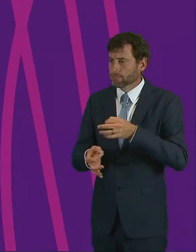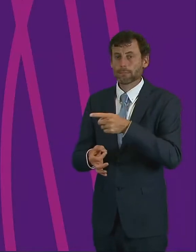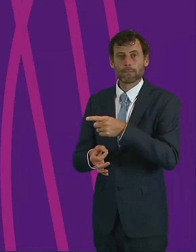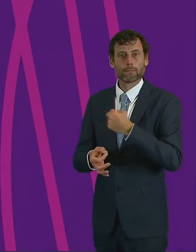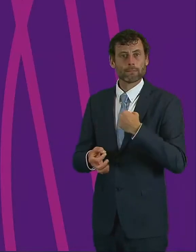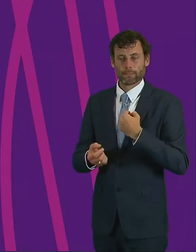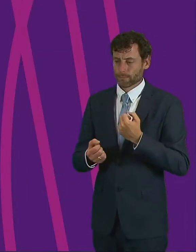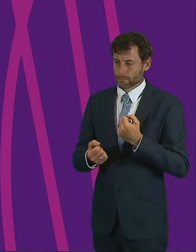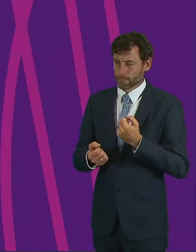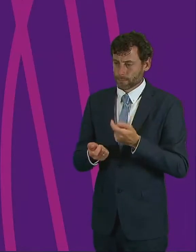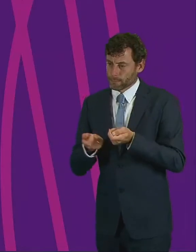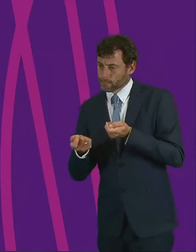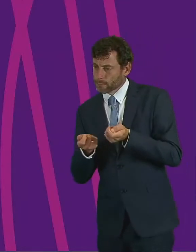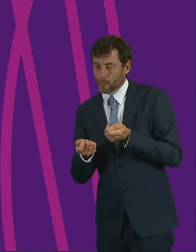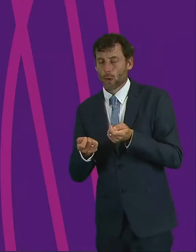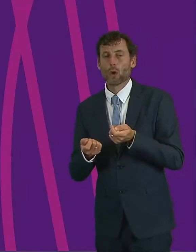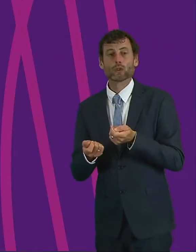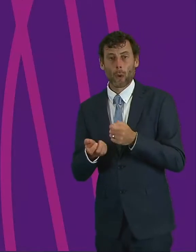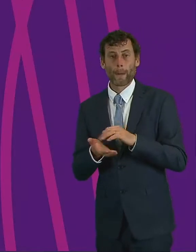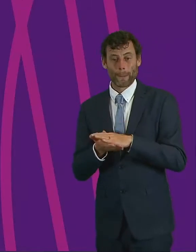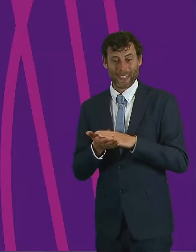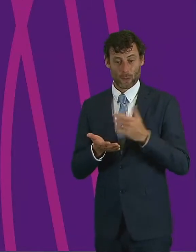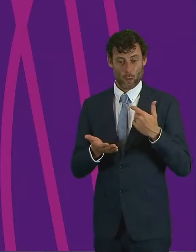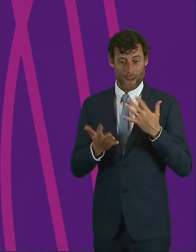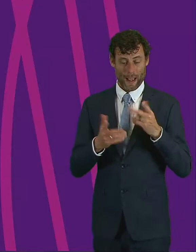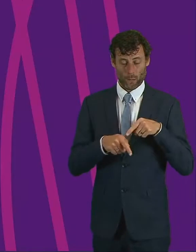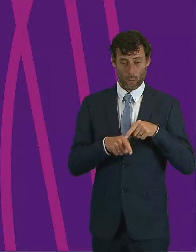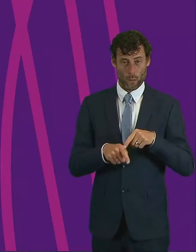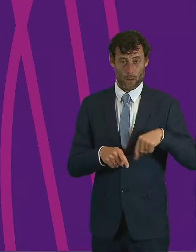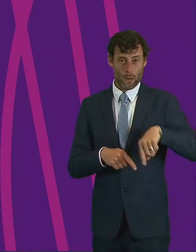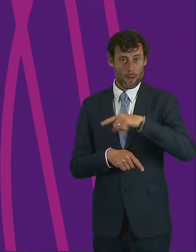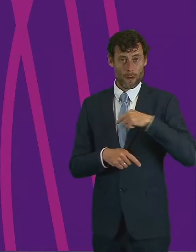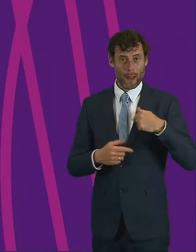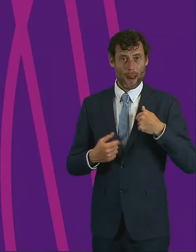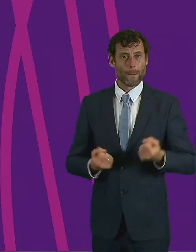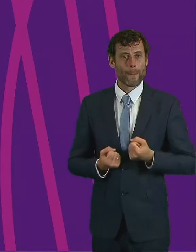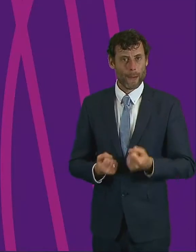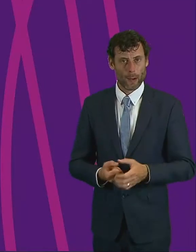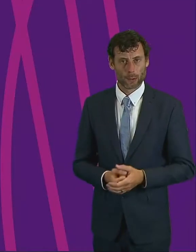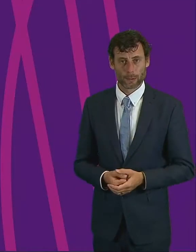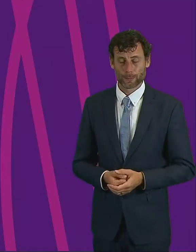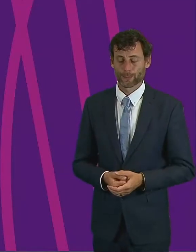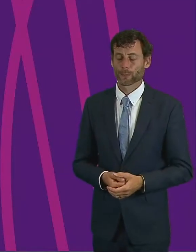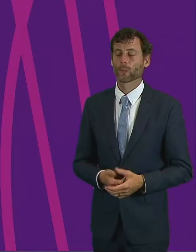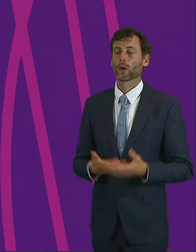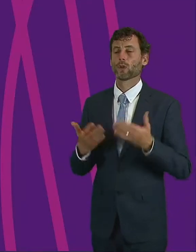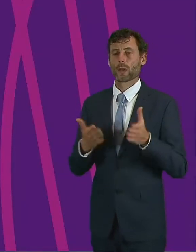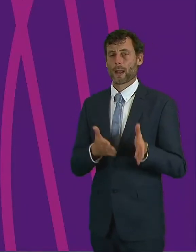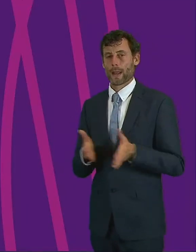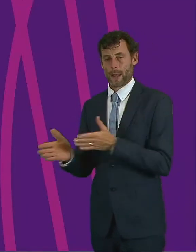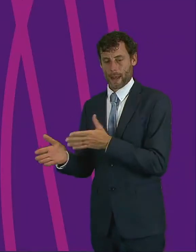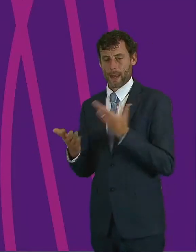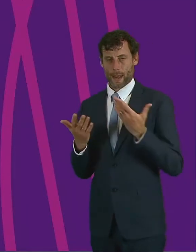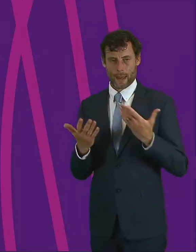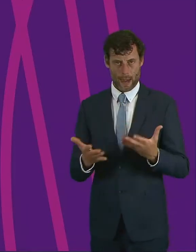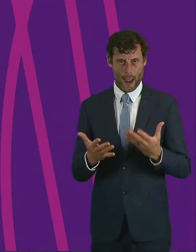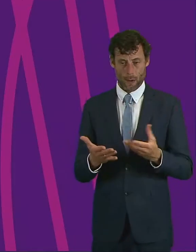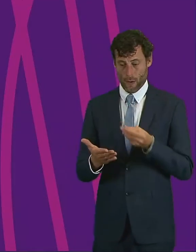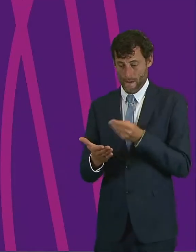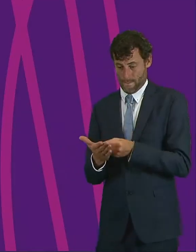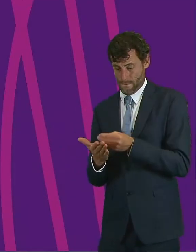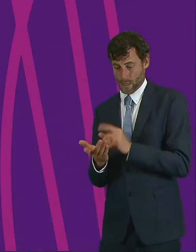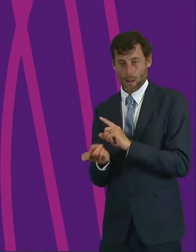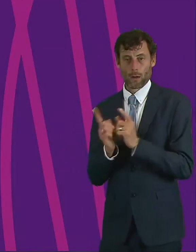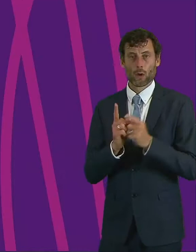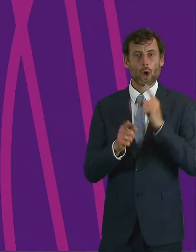any relaxations to the fiscal framework's limitations. I'll now turn from the fiscal position to specific measures. In